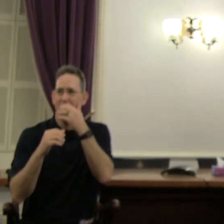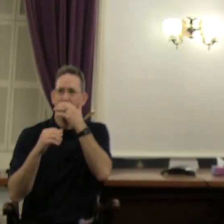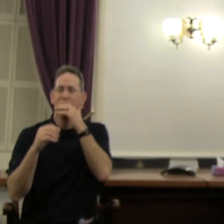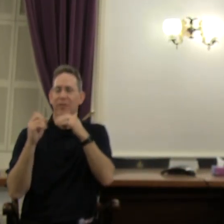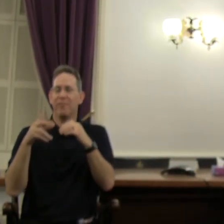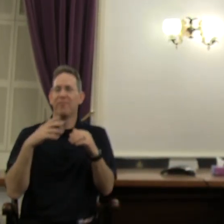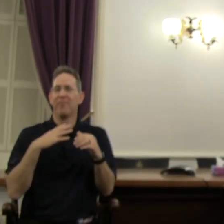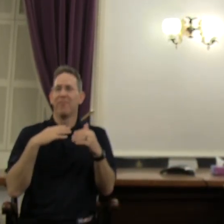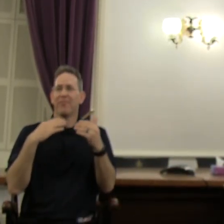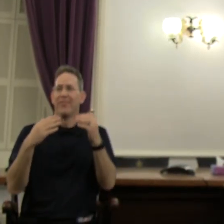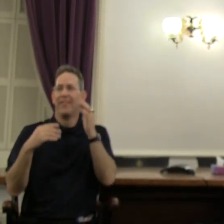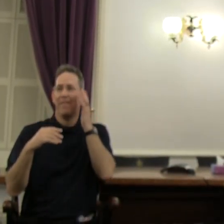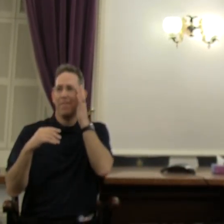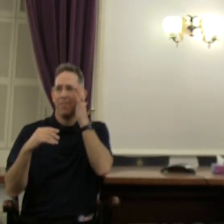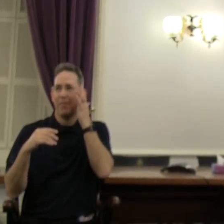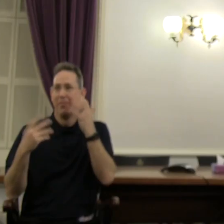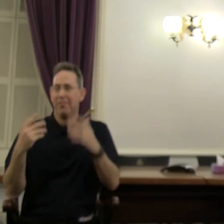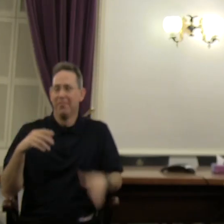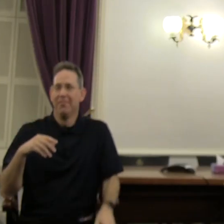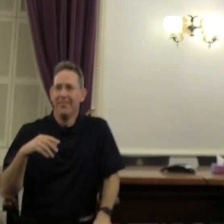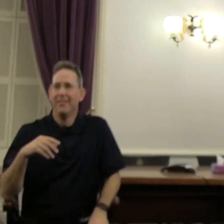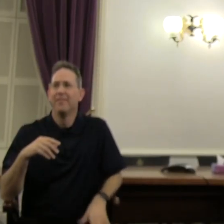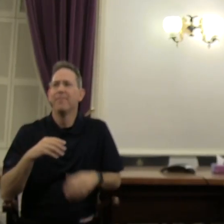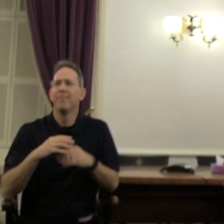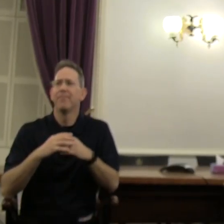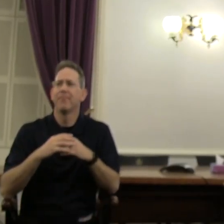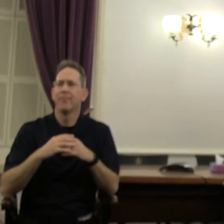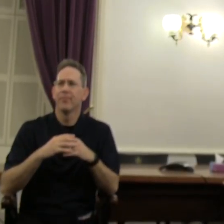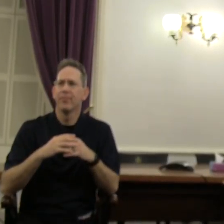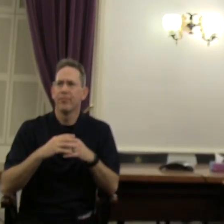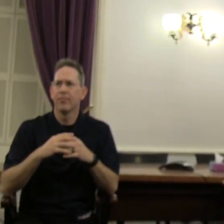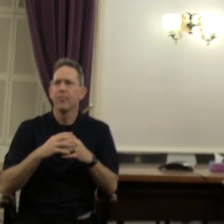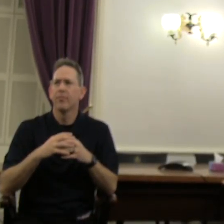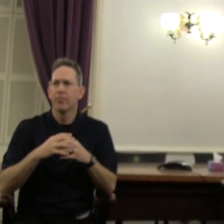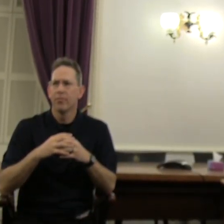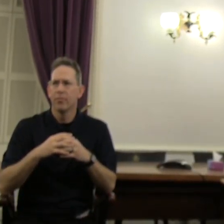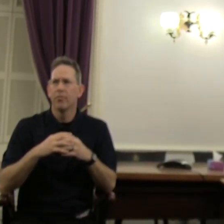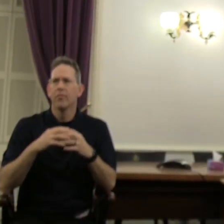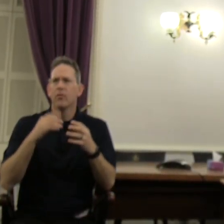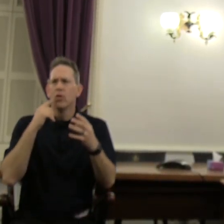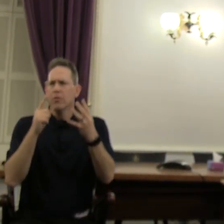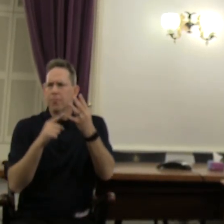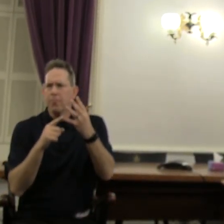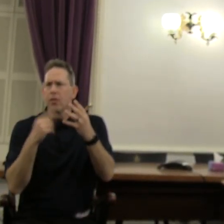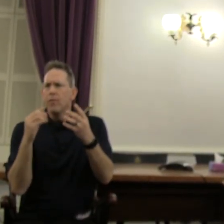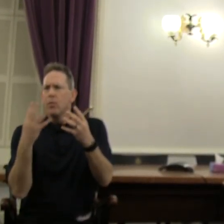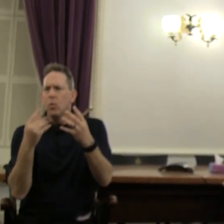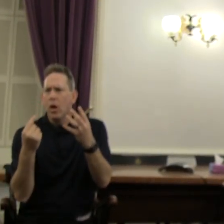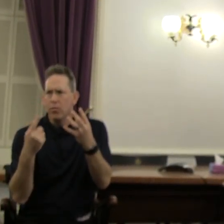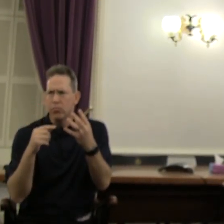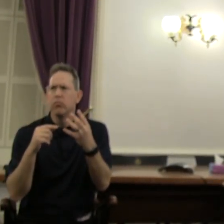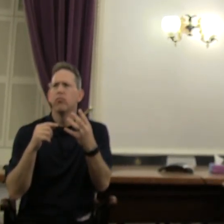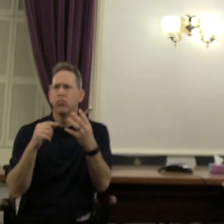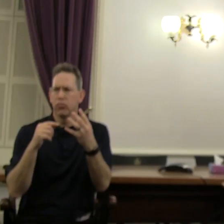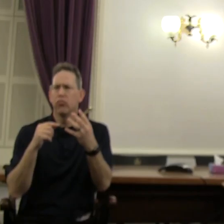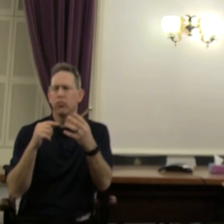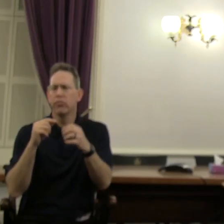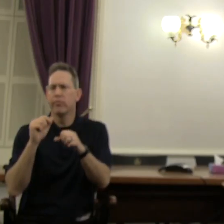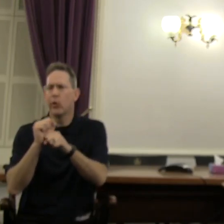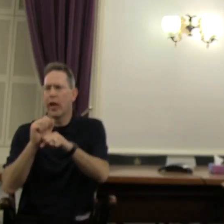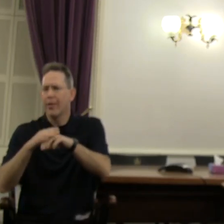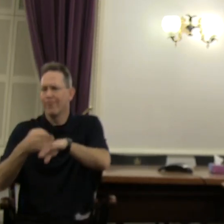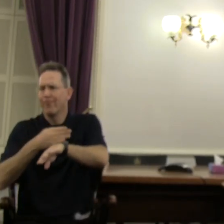is possible to implement in the future. It would disregard the income of the MWPD spouse for the purpose